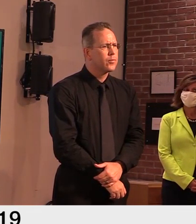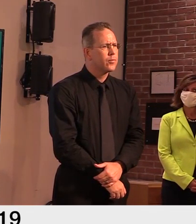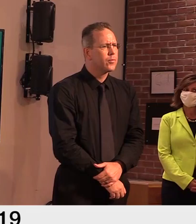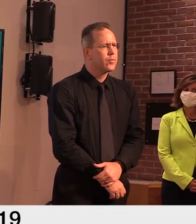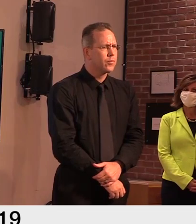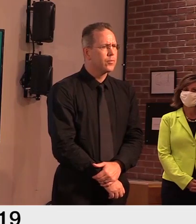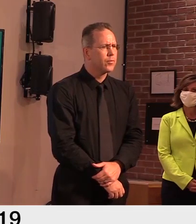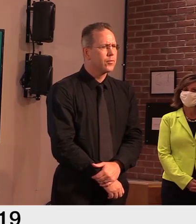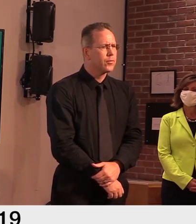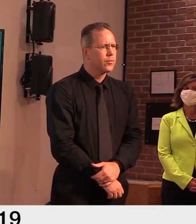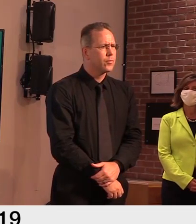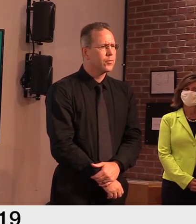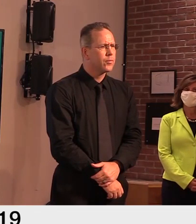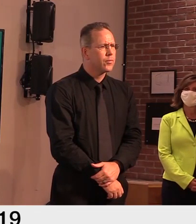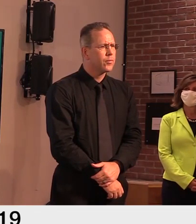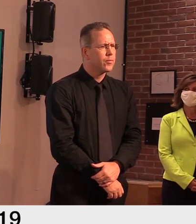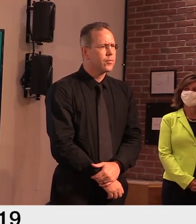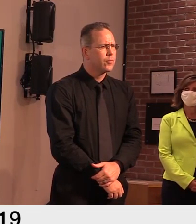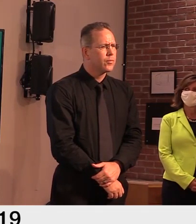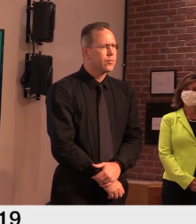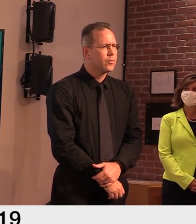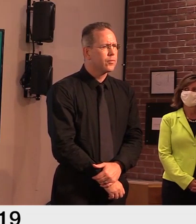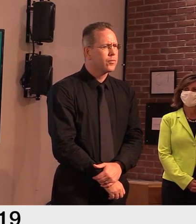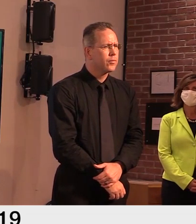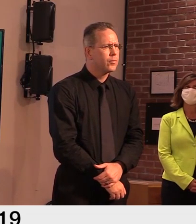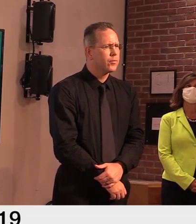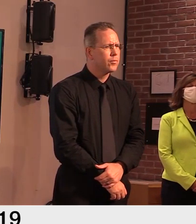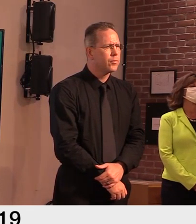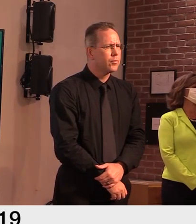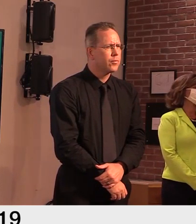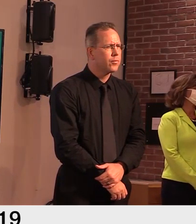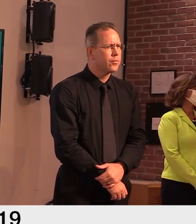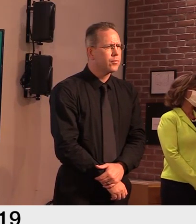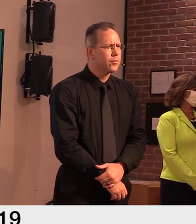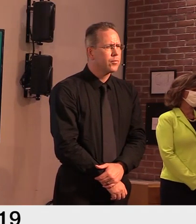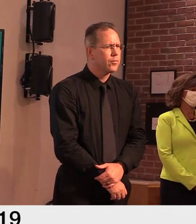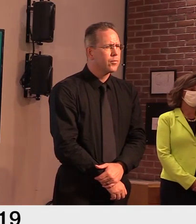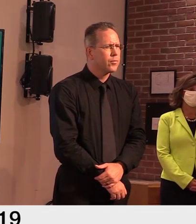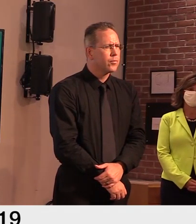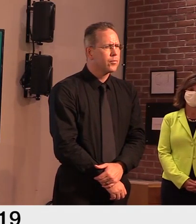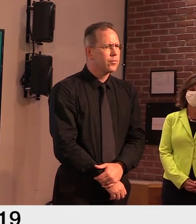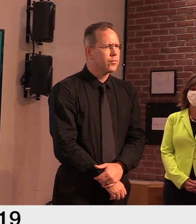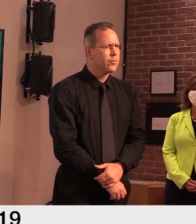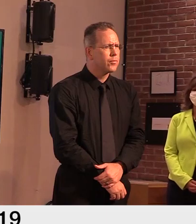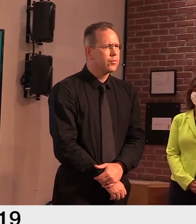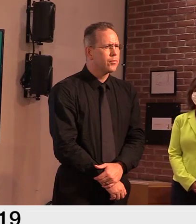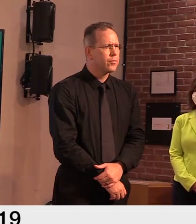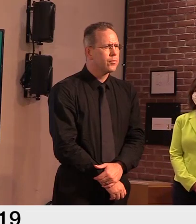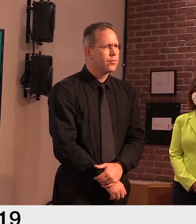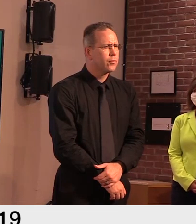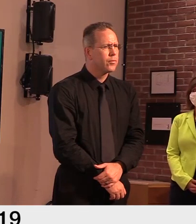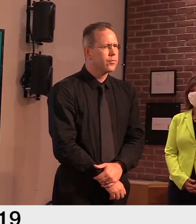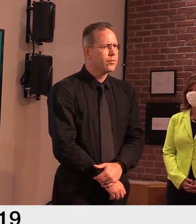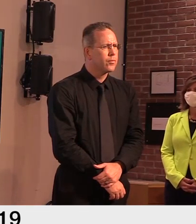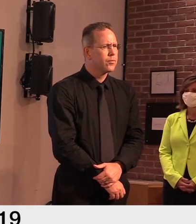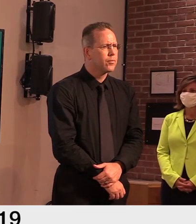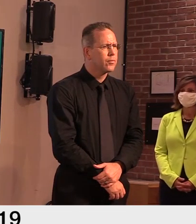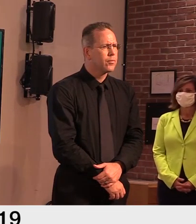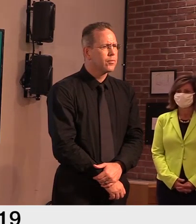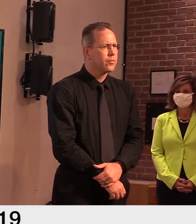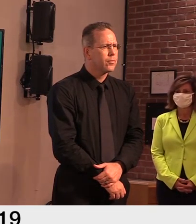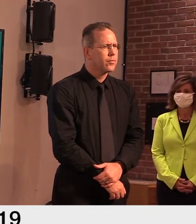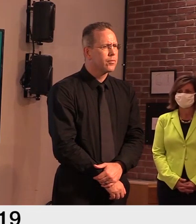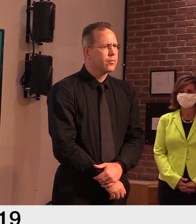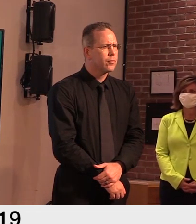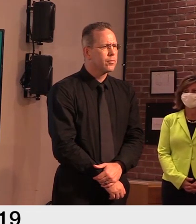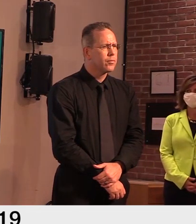Newport Daily Express. Yes, good morning. This message might be for Dr. Levine. A couple of businesses up in the Newport area